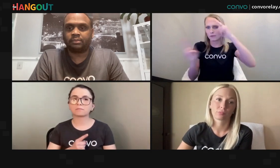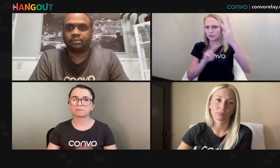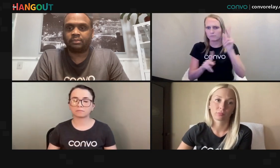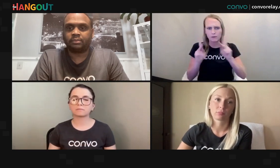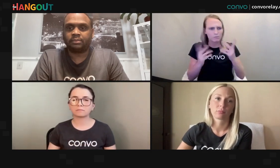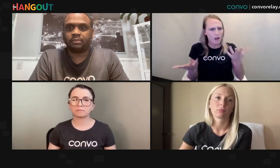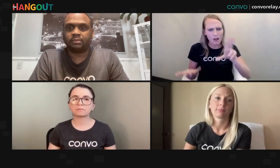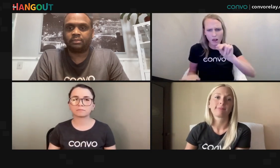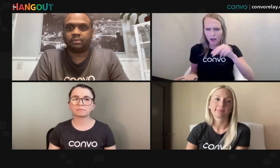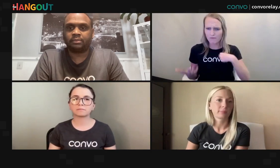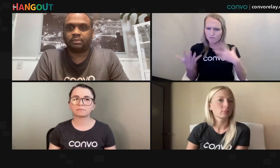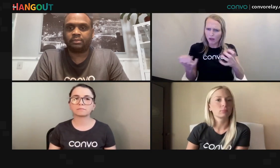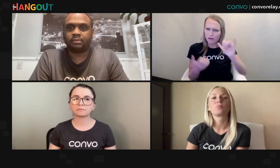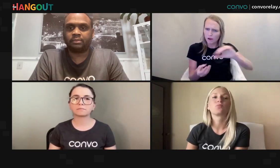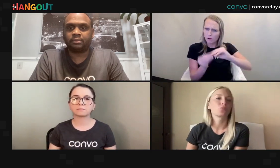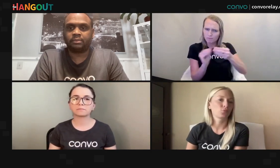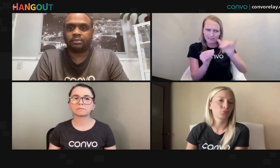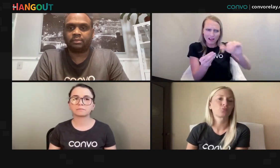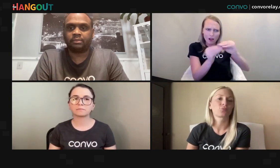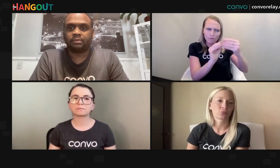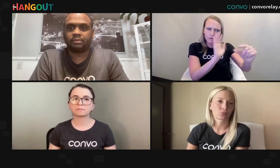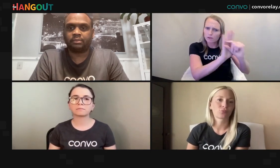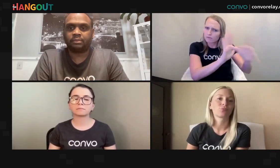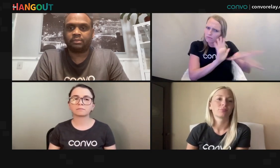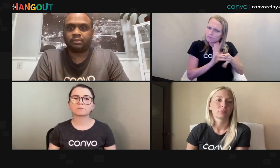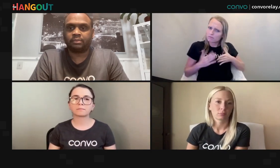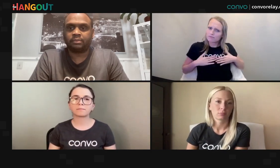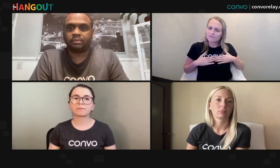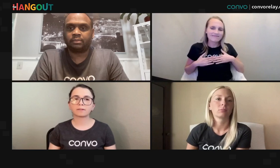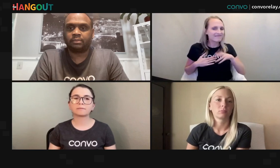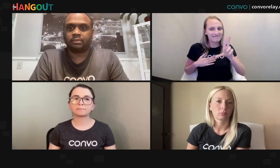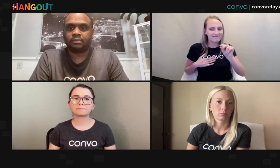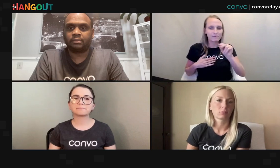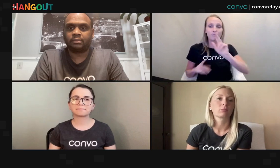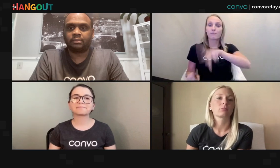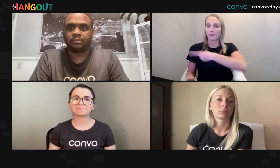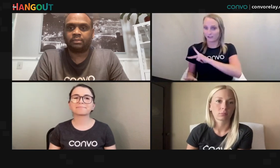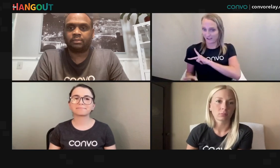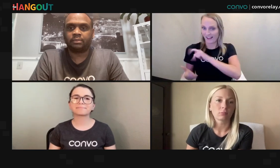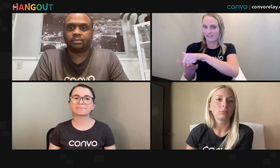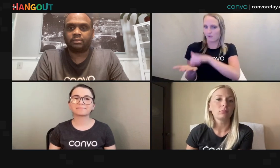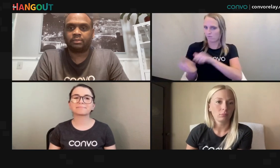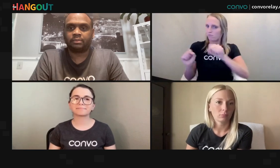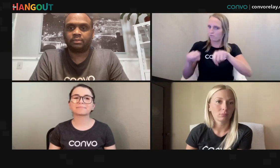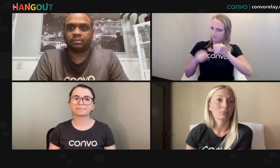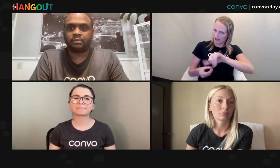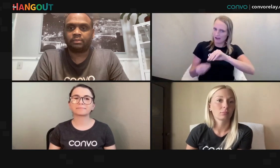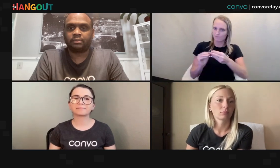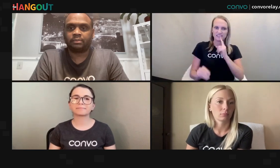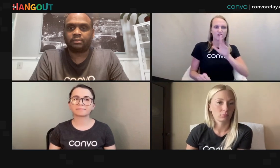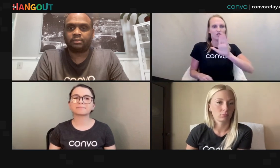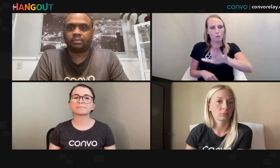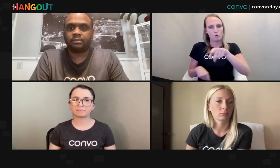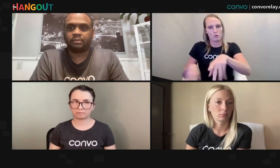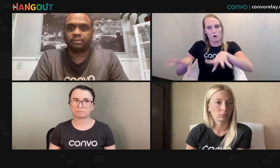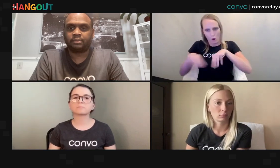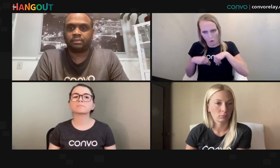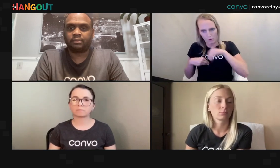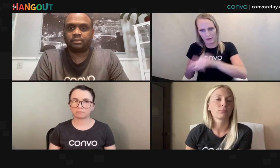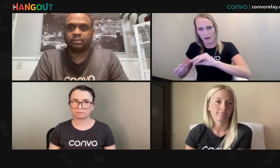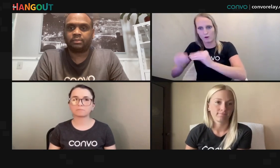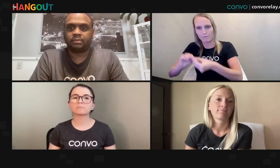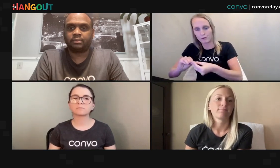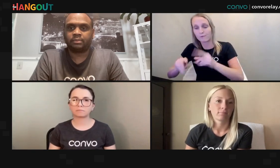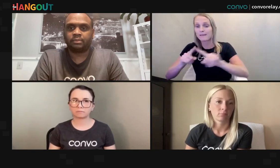place of business, owns that number. So oftentimes there is a misunderstanding where a person wants to carry that number over, which